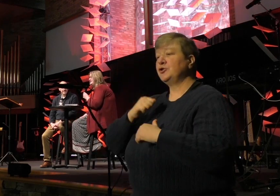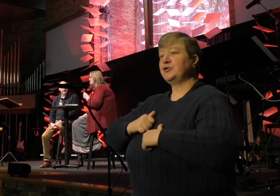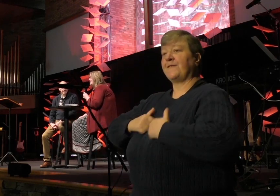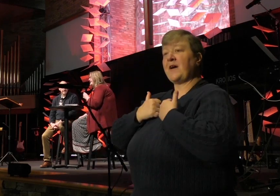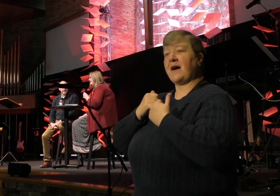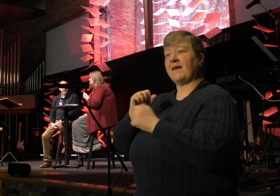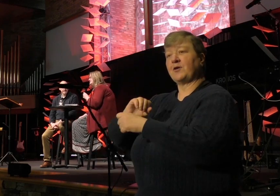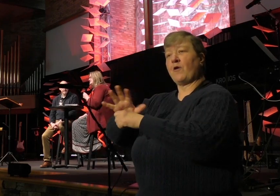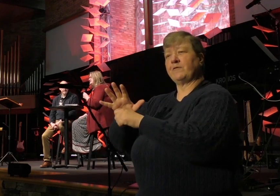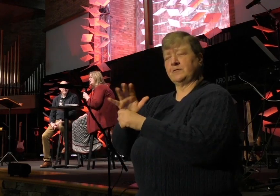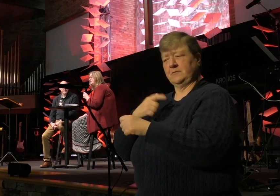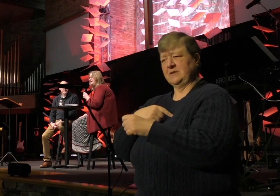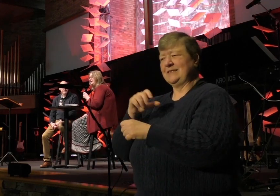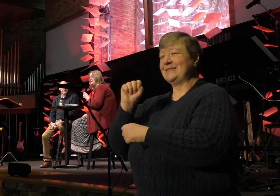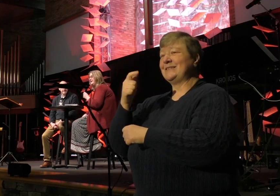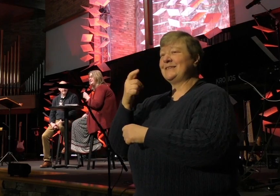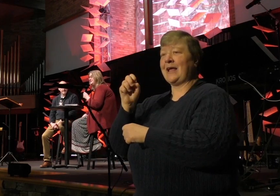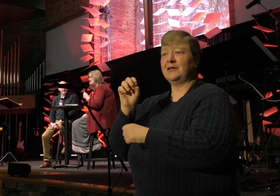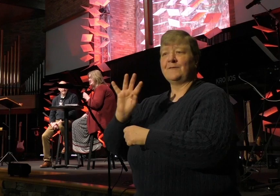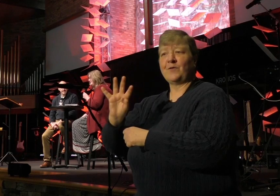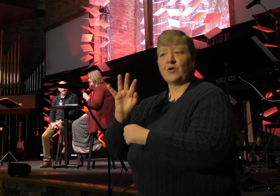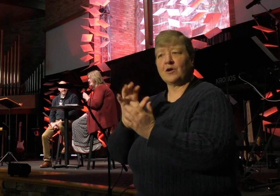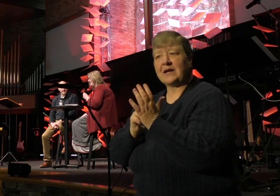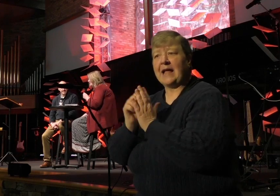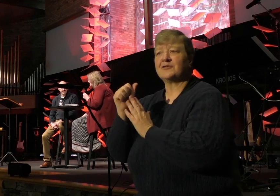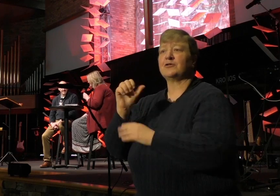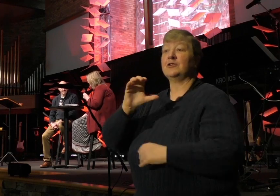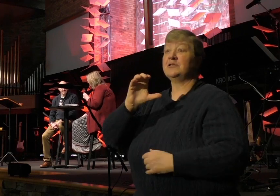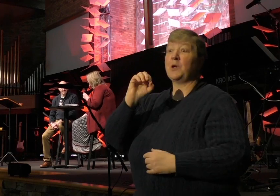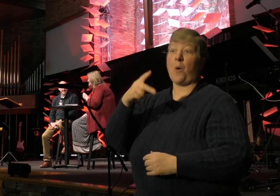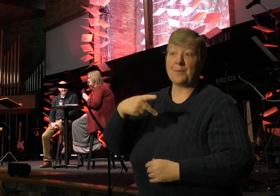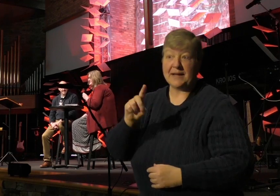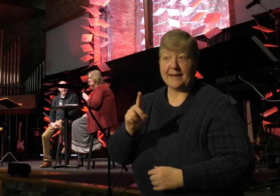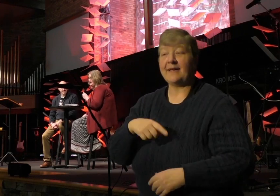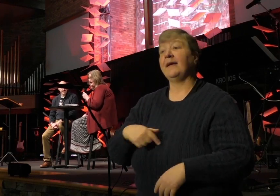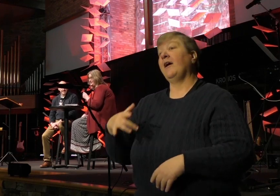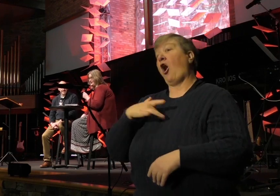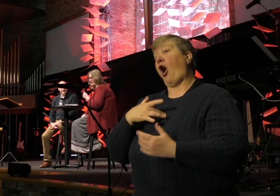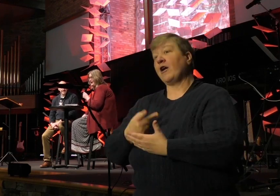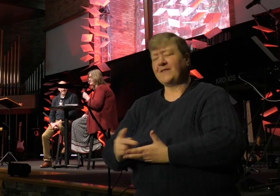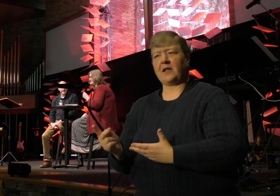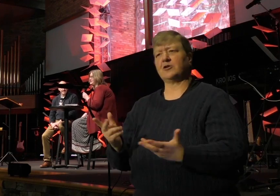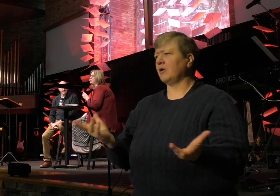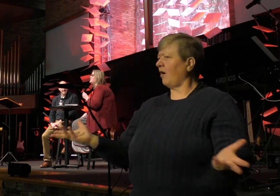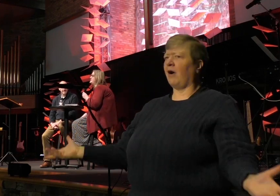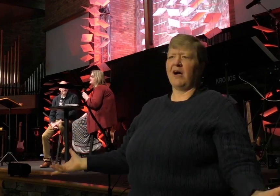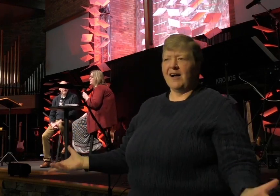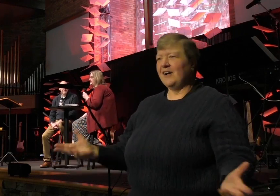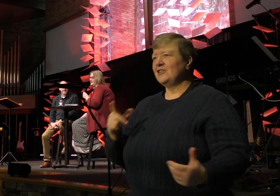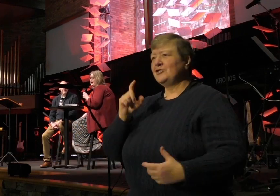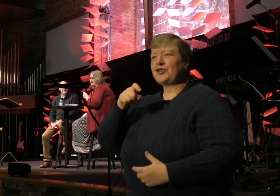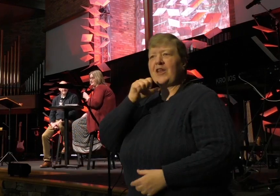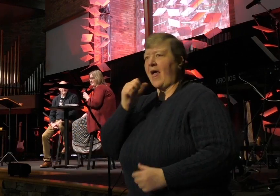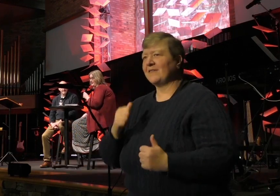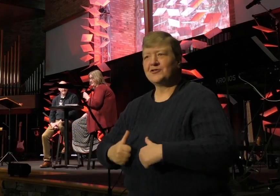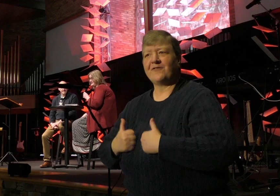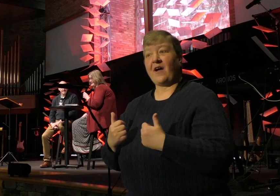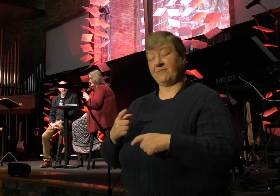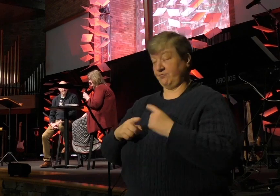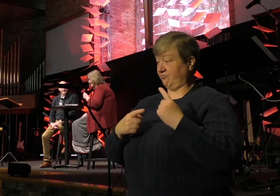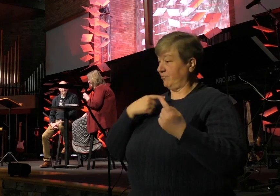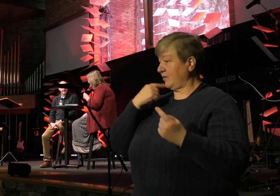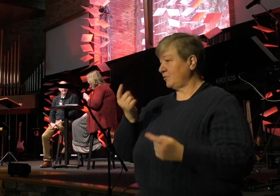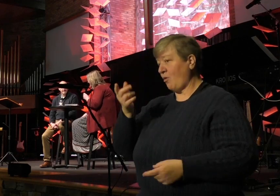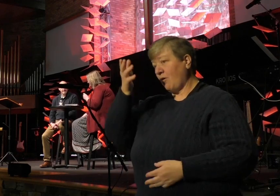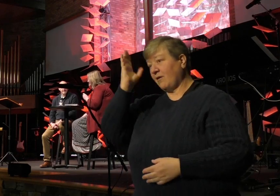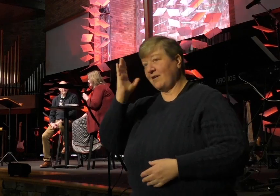had stage 4 cancer, COPD, and congestive heart failure, and she shouldn't have survived. And I wasn't the only one that told her that God spared her to